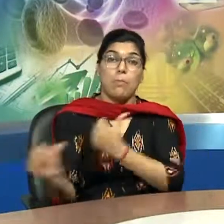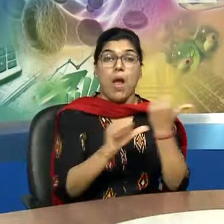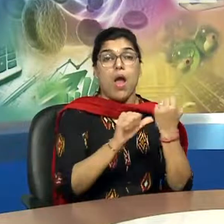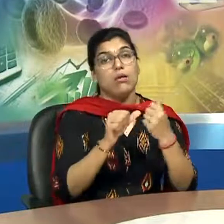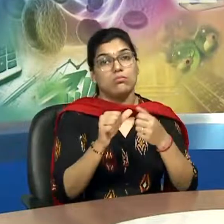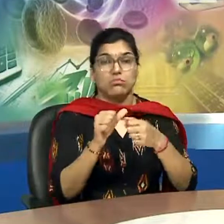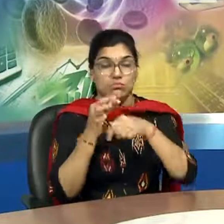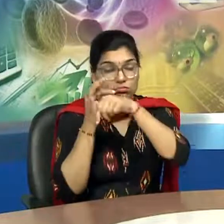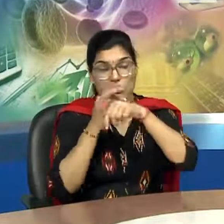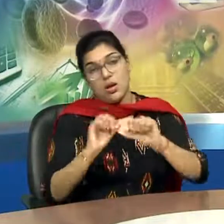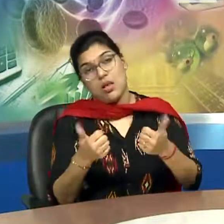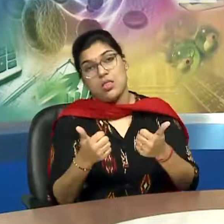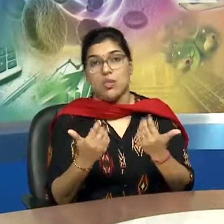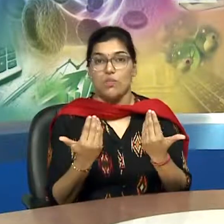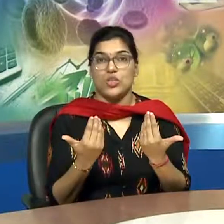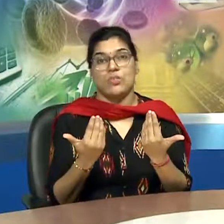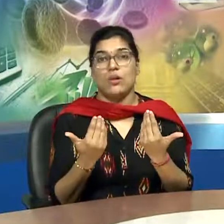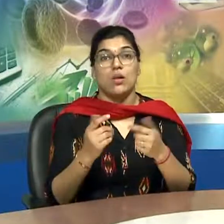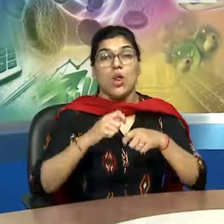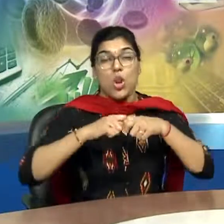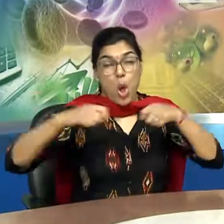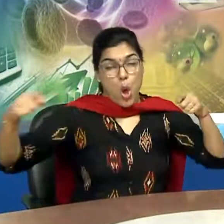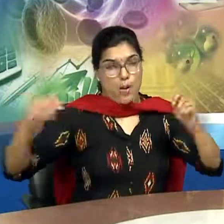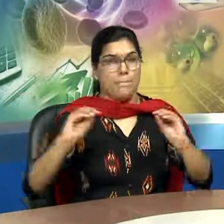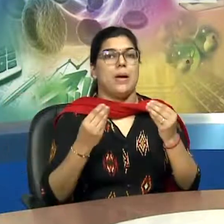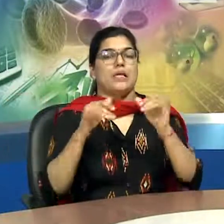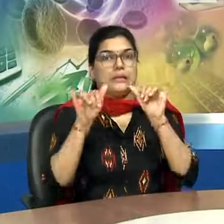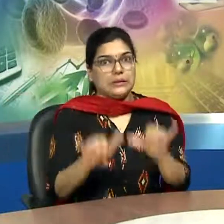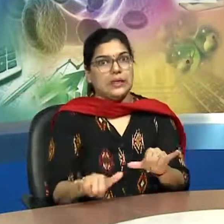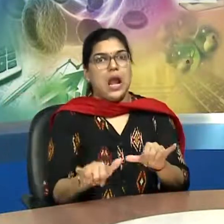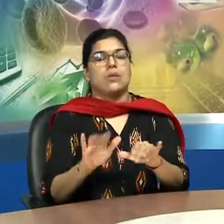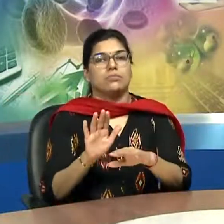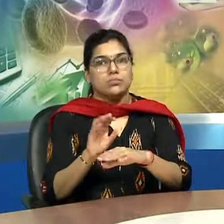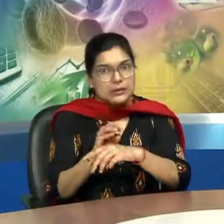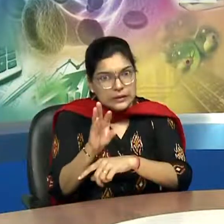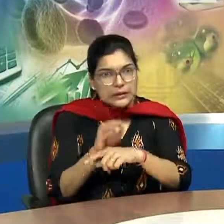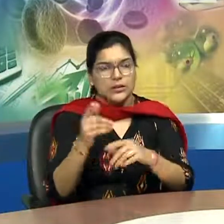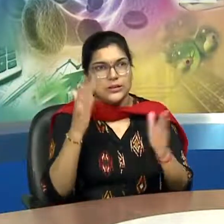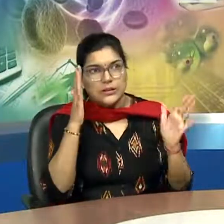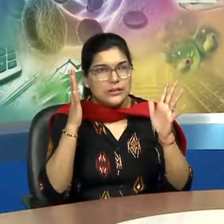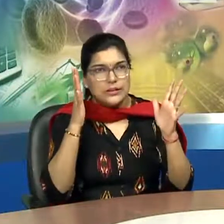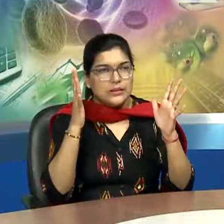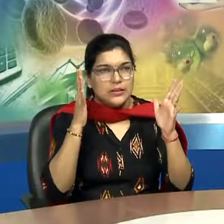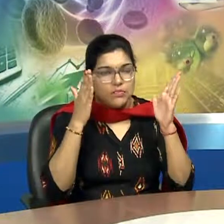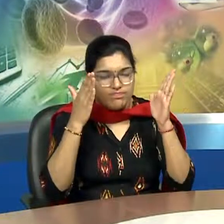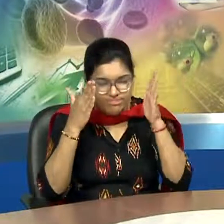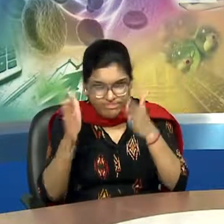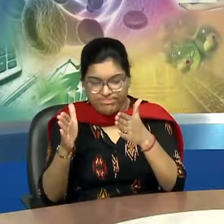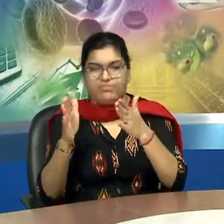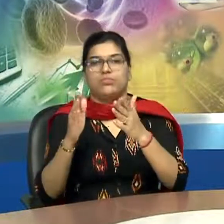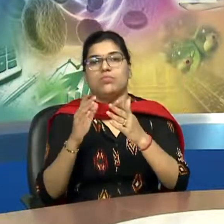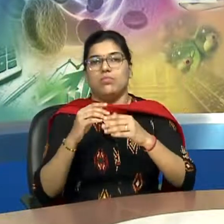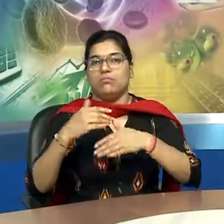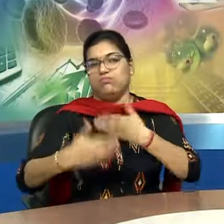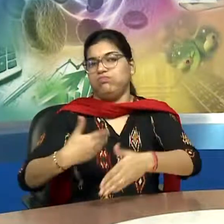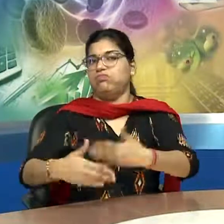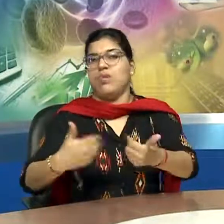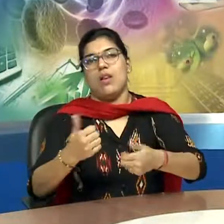So those patients who go through medically assisted interventions with minimized